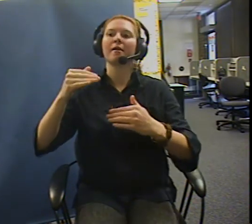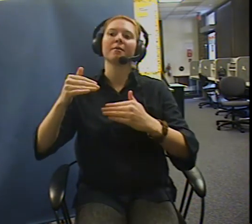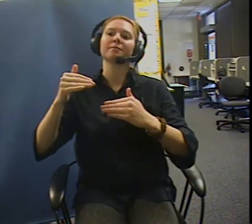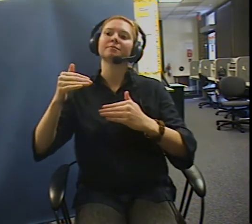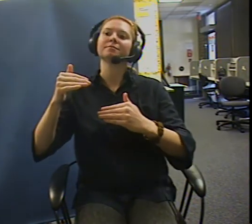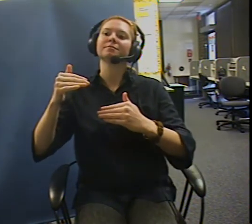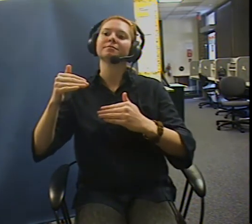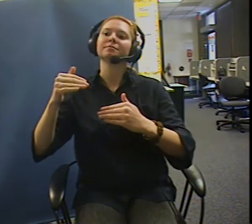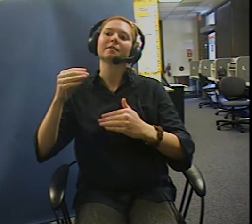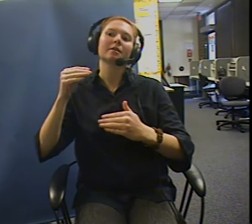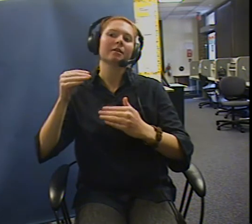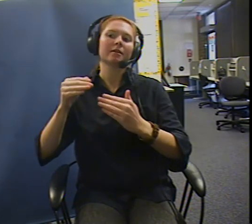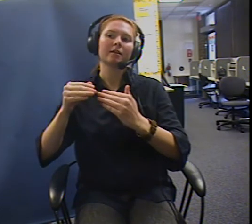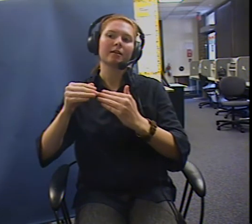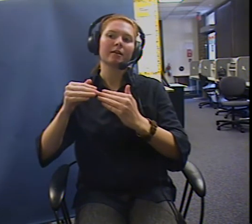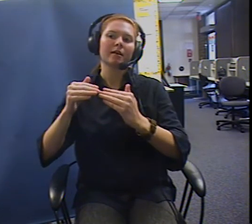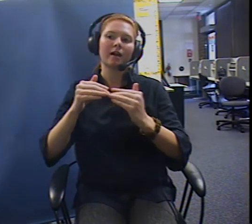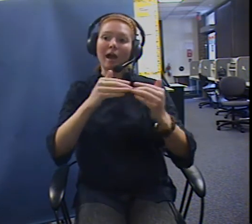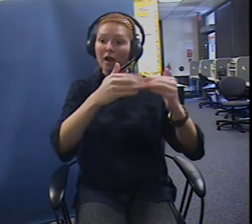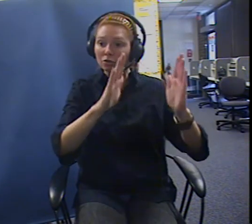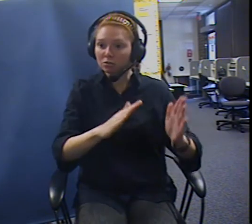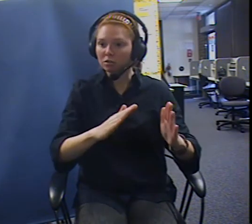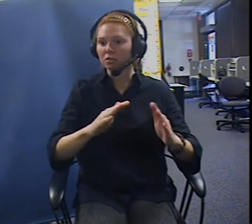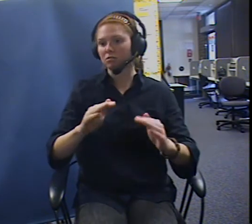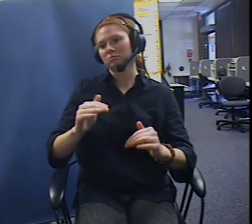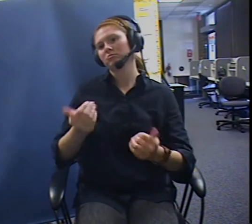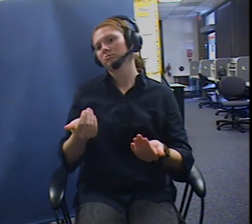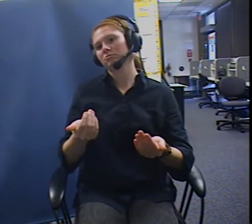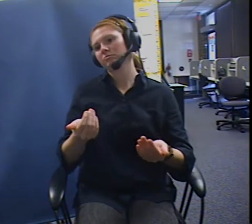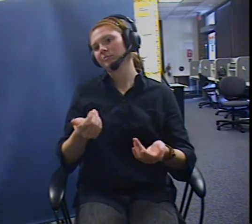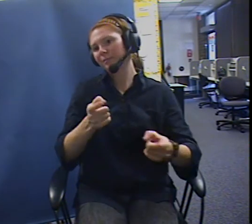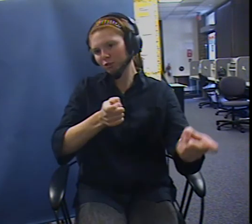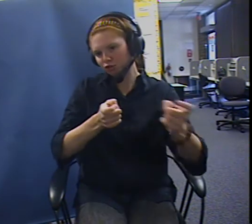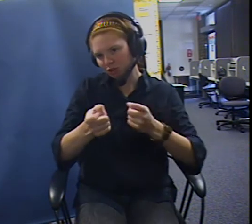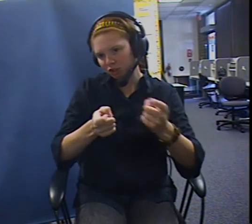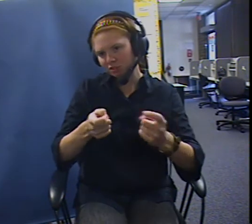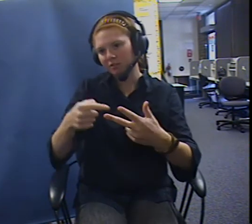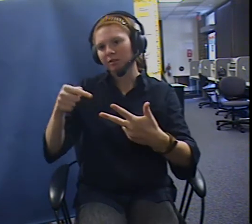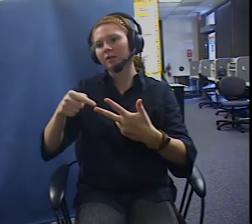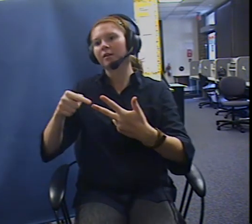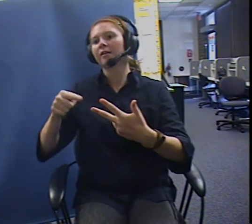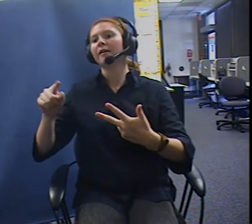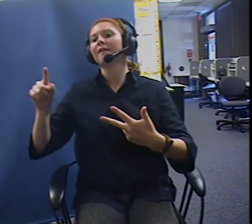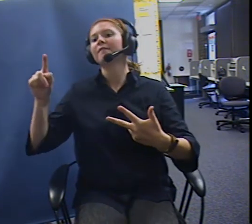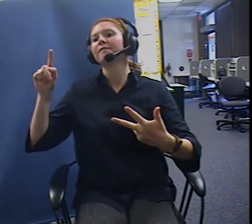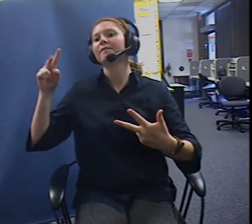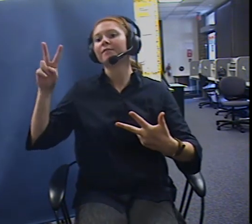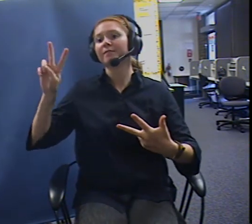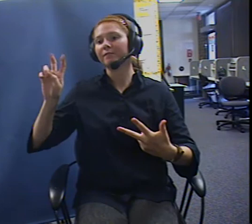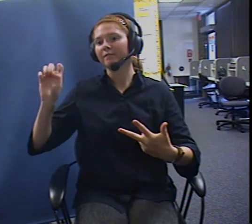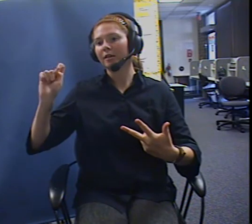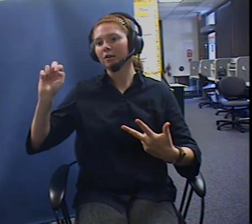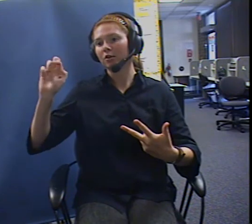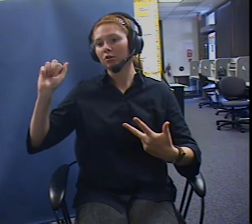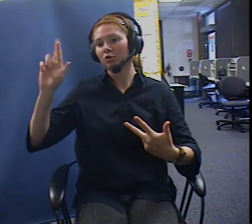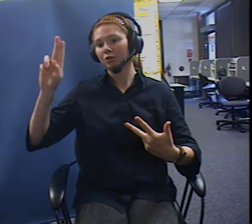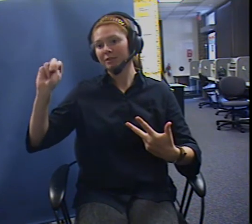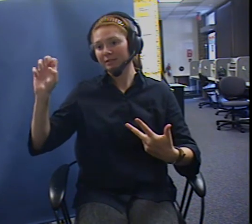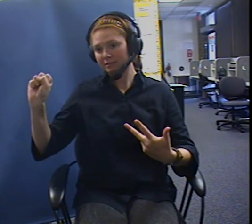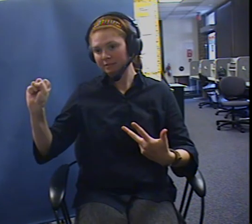loans that banks would make for homeowners. So, for example, if you're a homeowner and you participated in this program and you